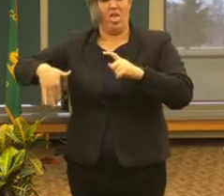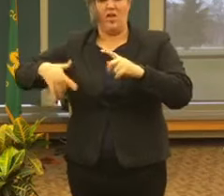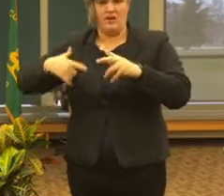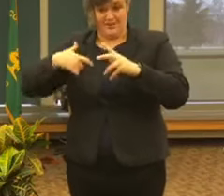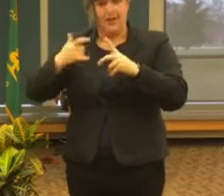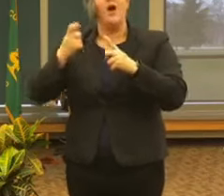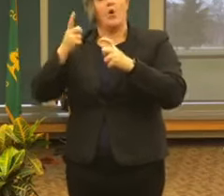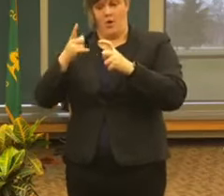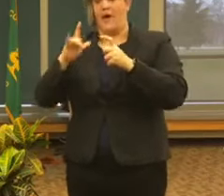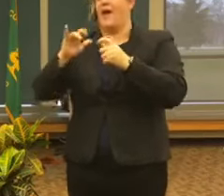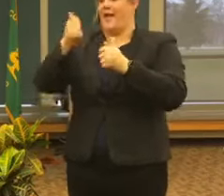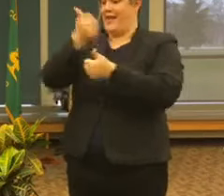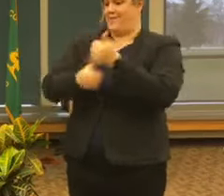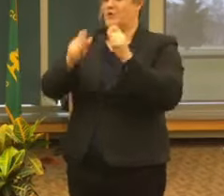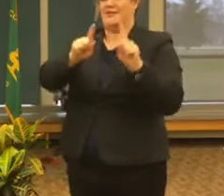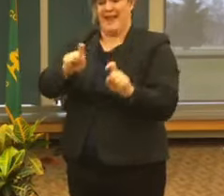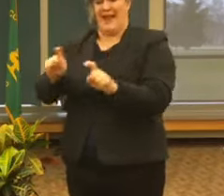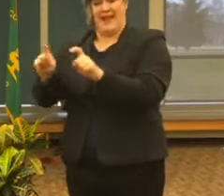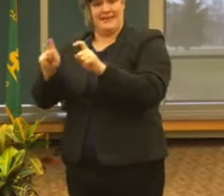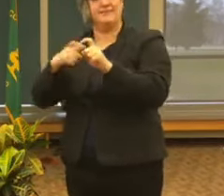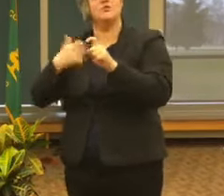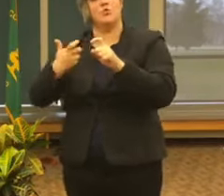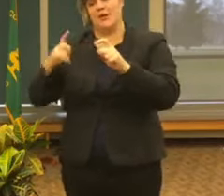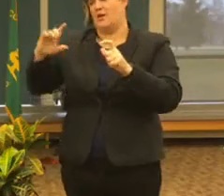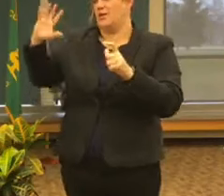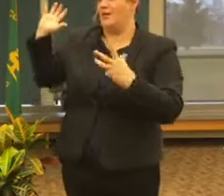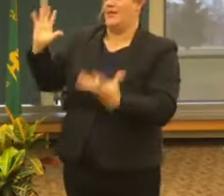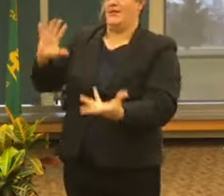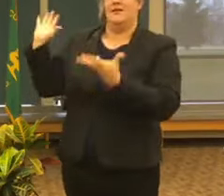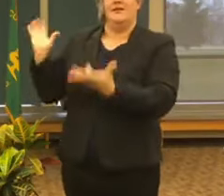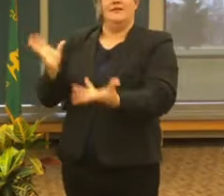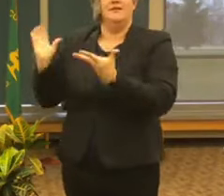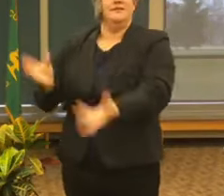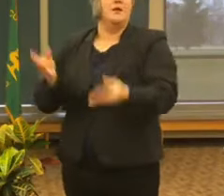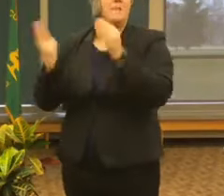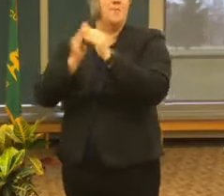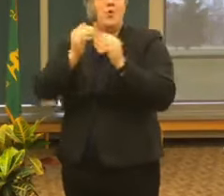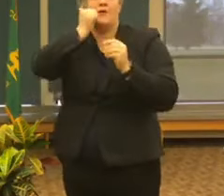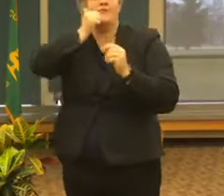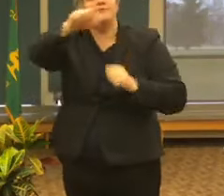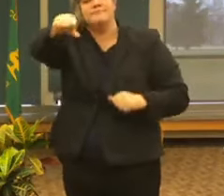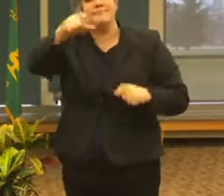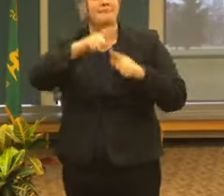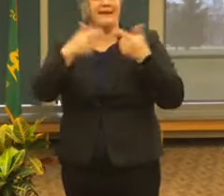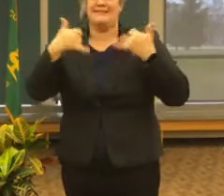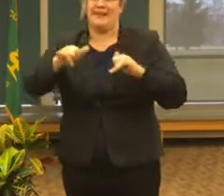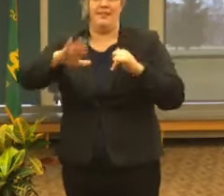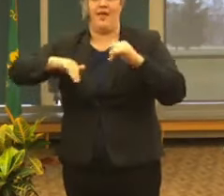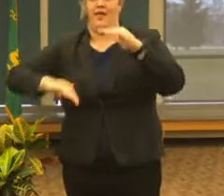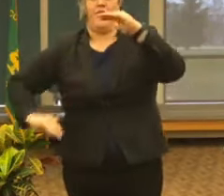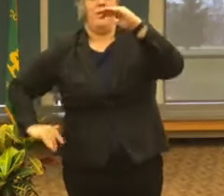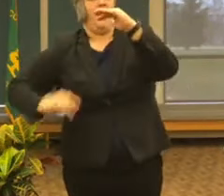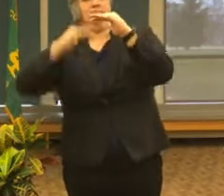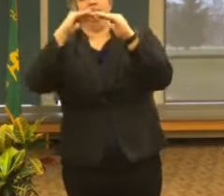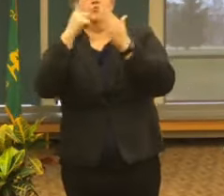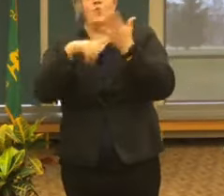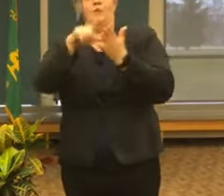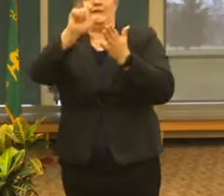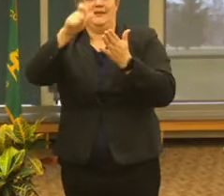amount of tests that we're able to do are increasing daily, but we're still not anywhere near where we need to be in terms of testing our population.